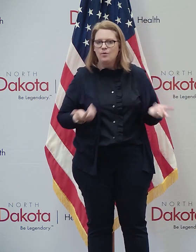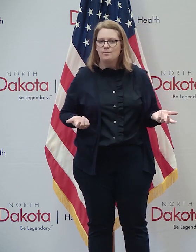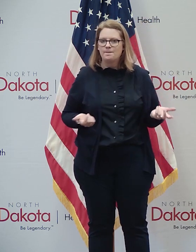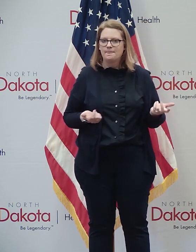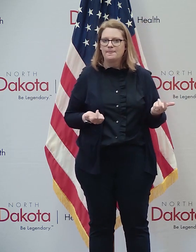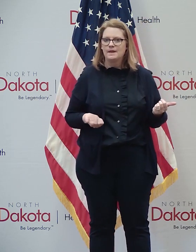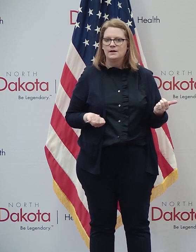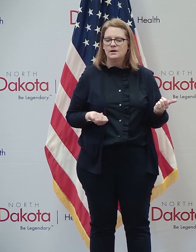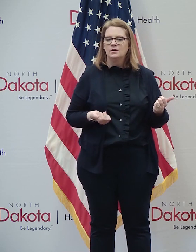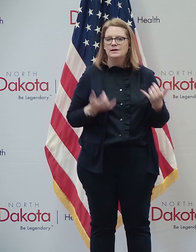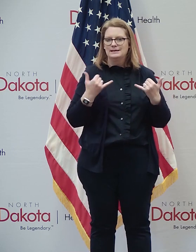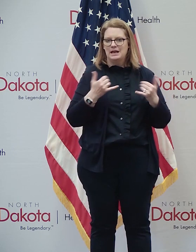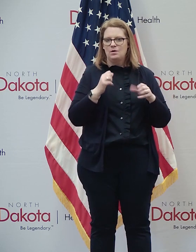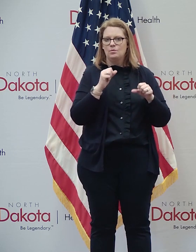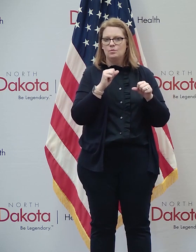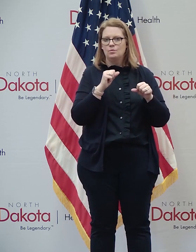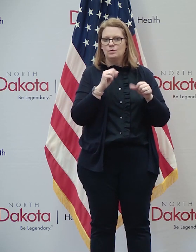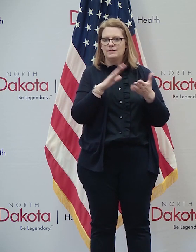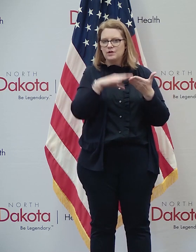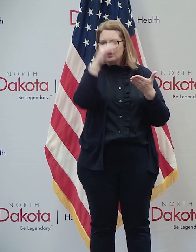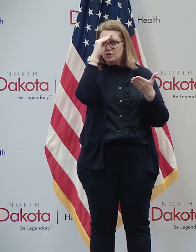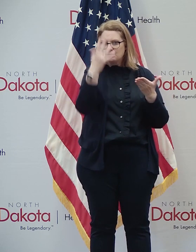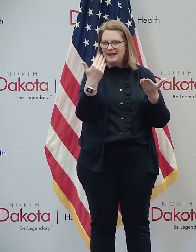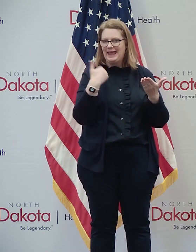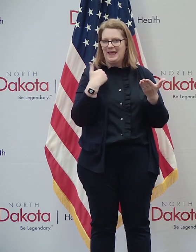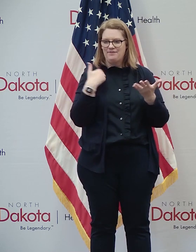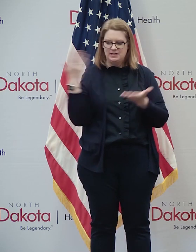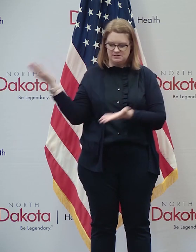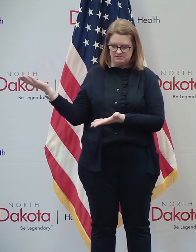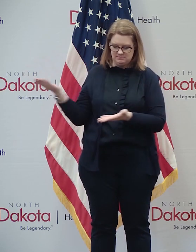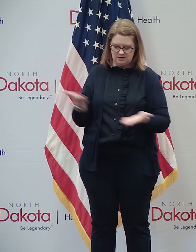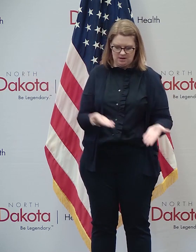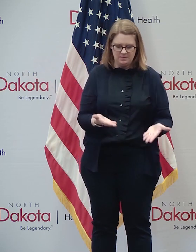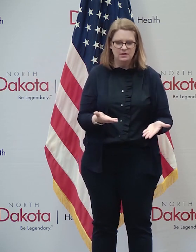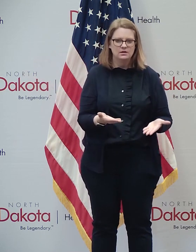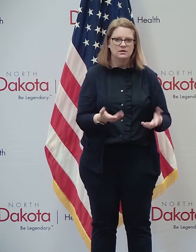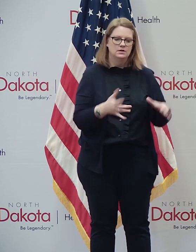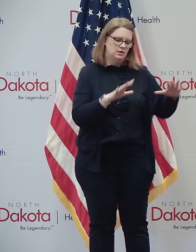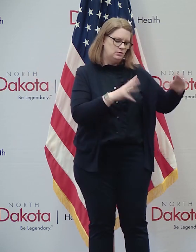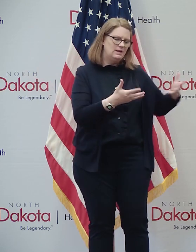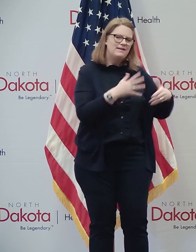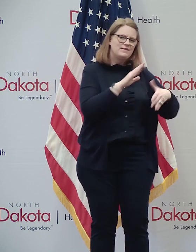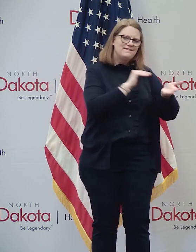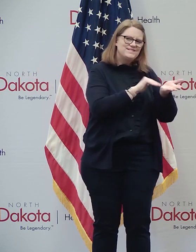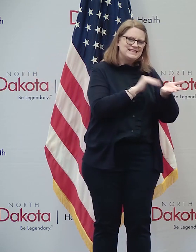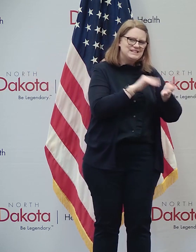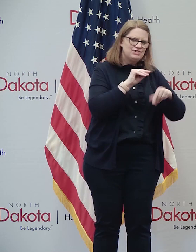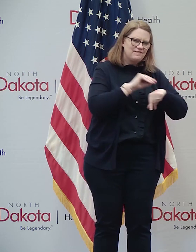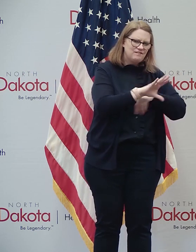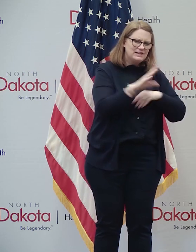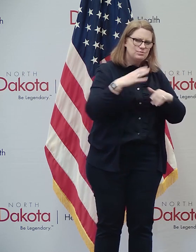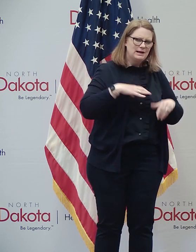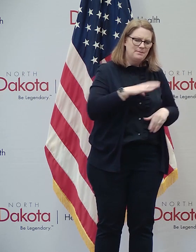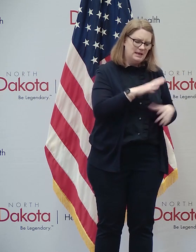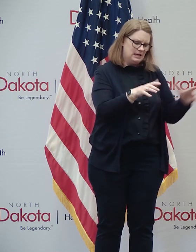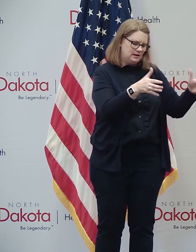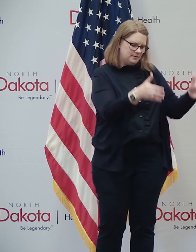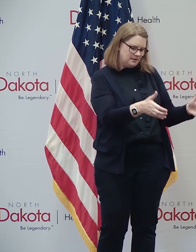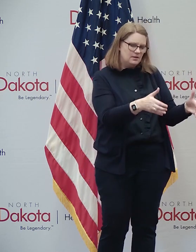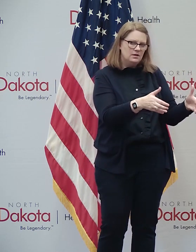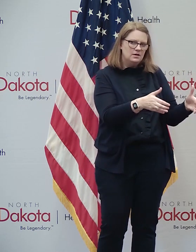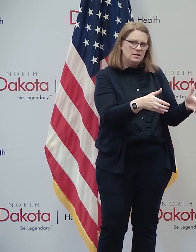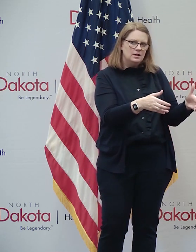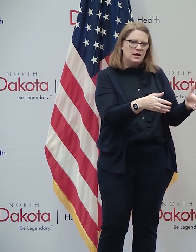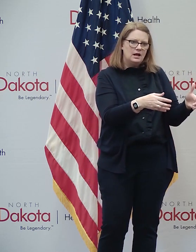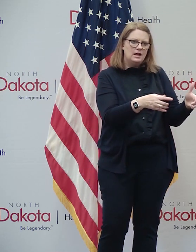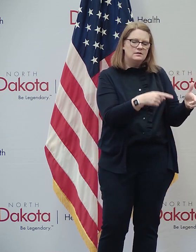I learned of it this morning on the call with the Vice President. Again, FEMA and U.S. Department of Health and Services are sending that out. It's going to